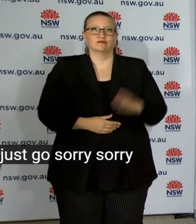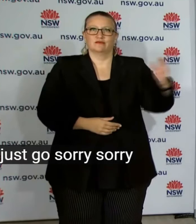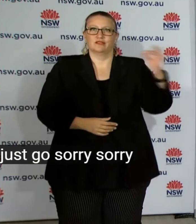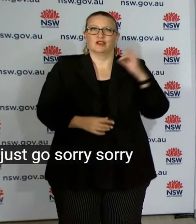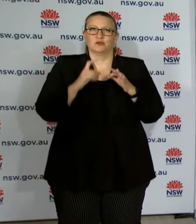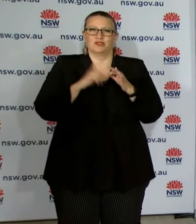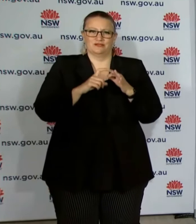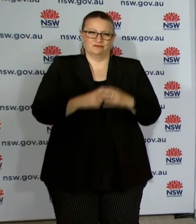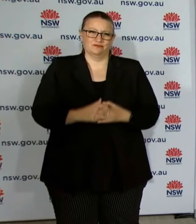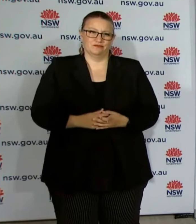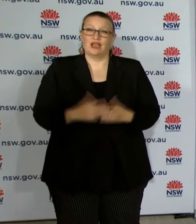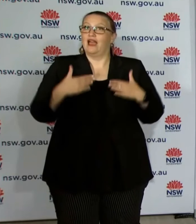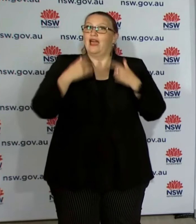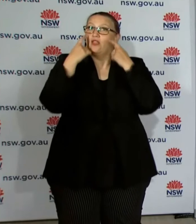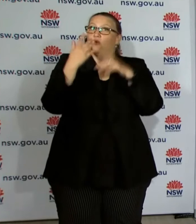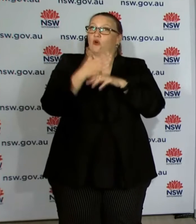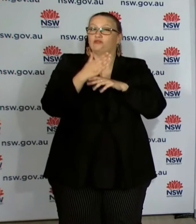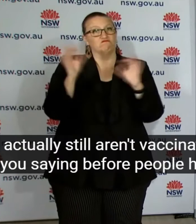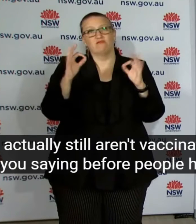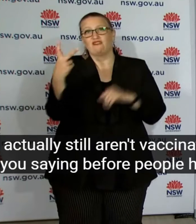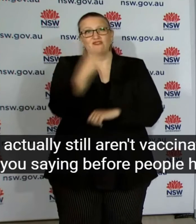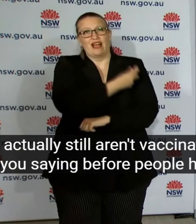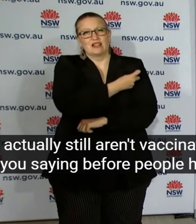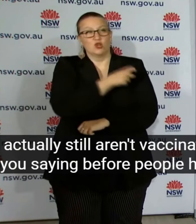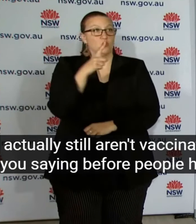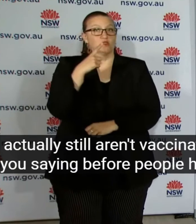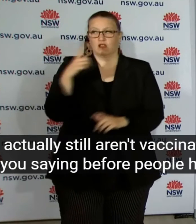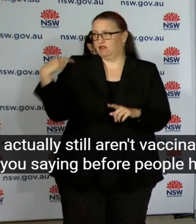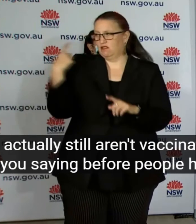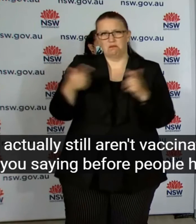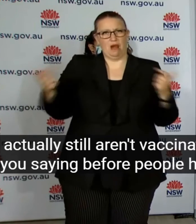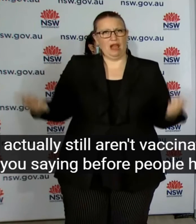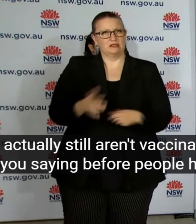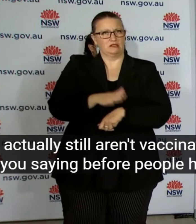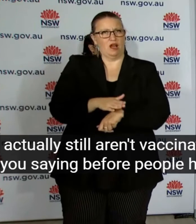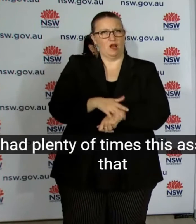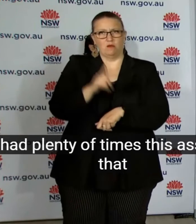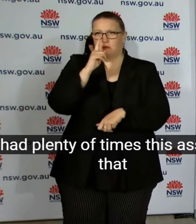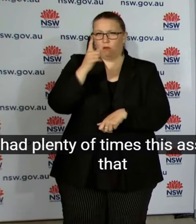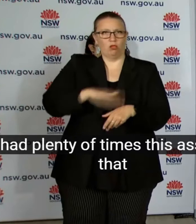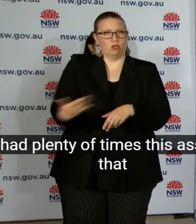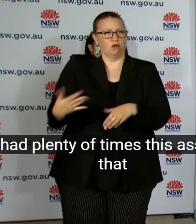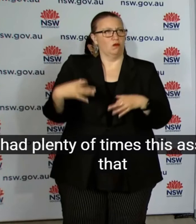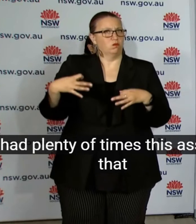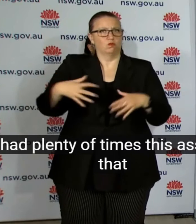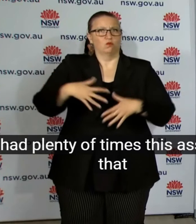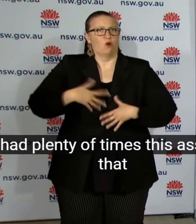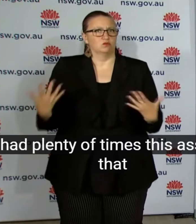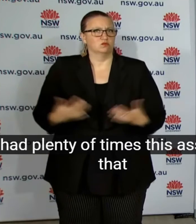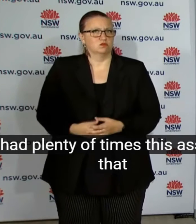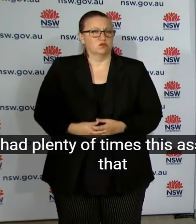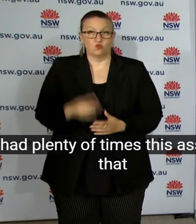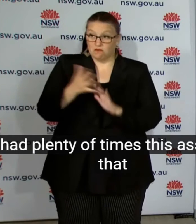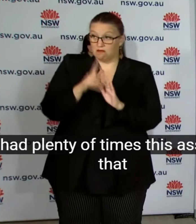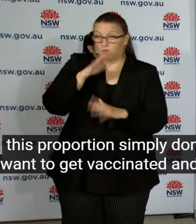aren't vaccinated. You were saying before people have had plenty of time. Is this a sign that this proportion simply don't want to get vaccinated? And if that's the case... Well, I don't think it's